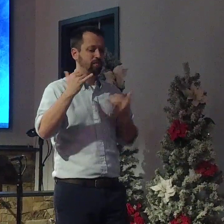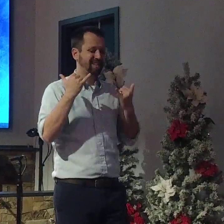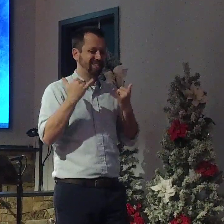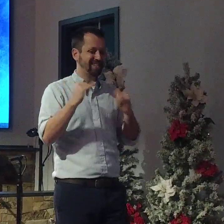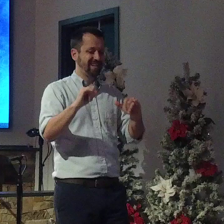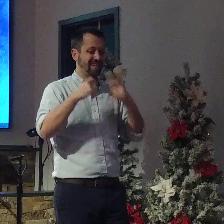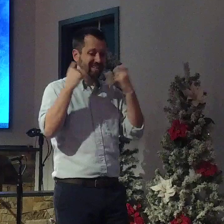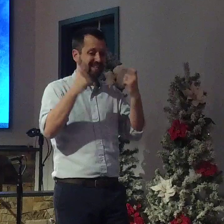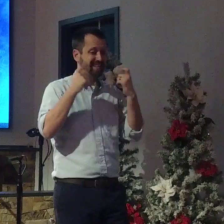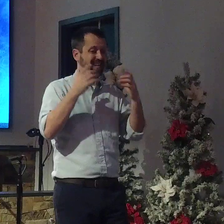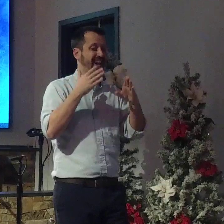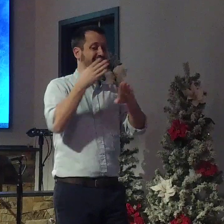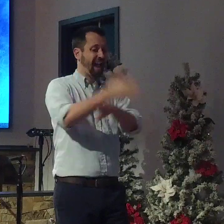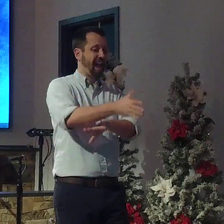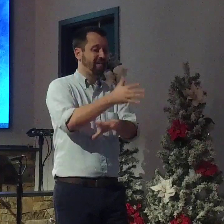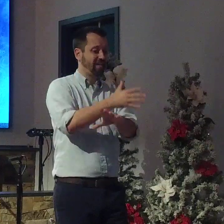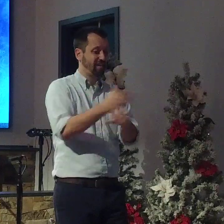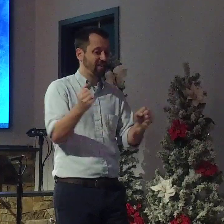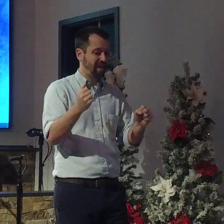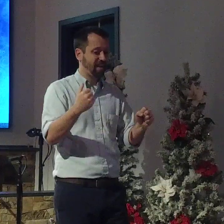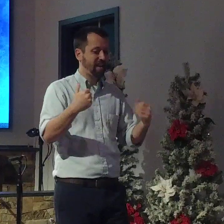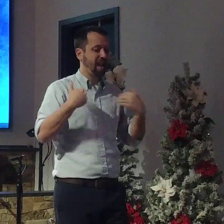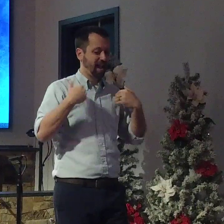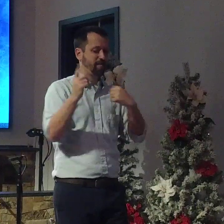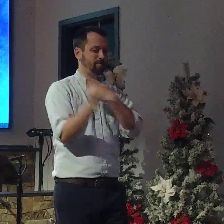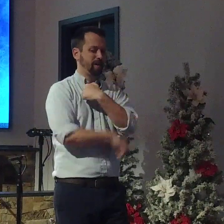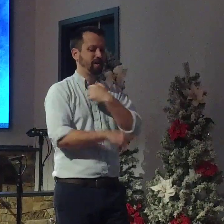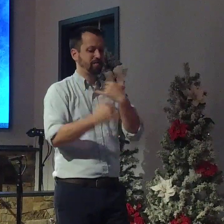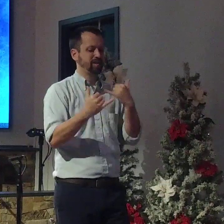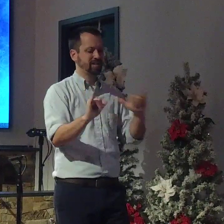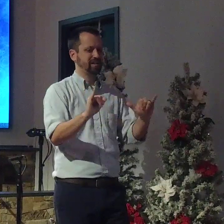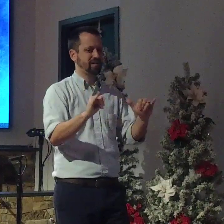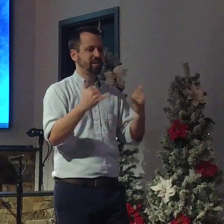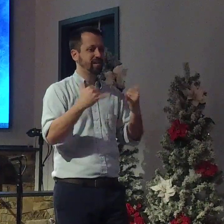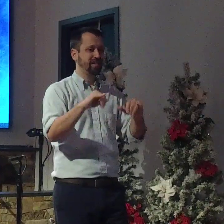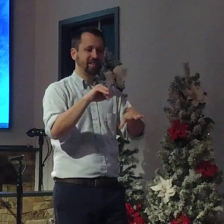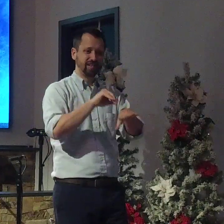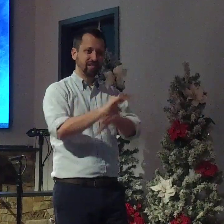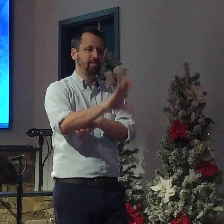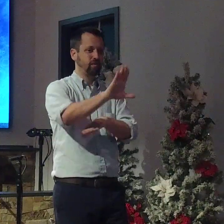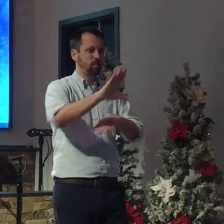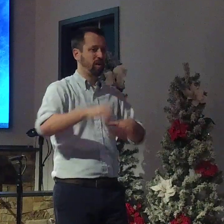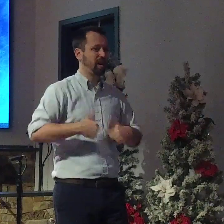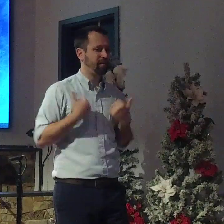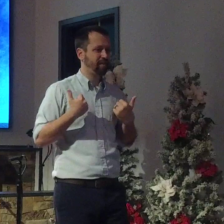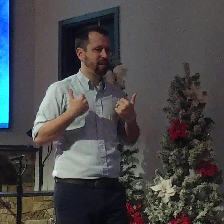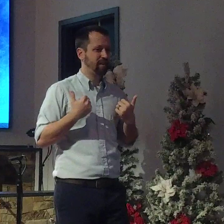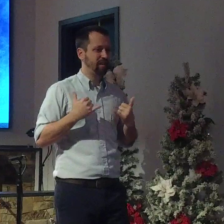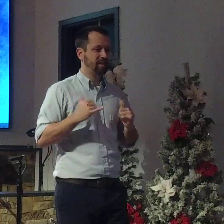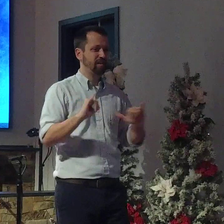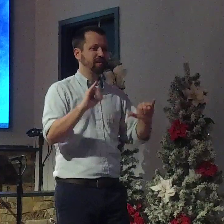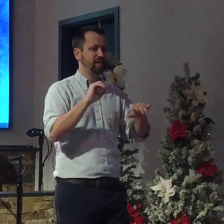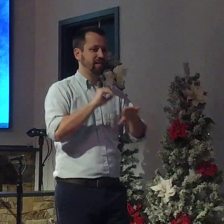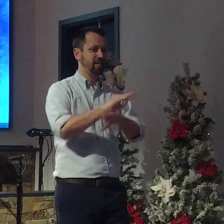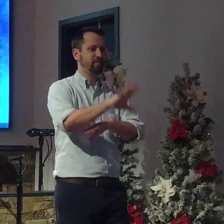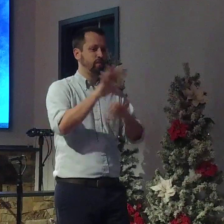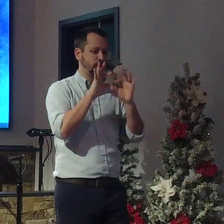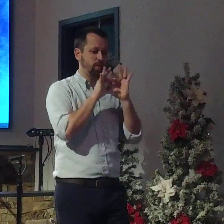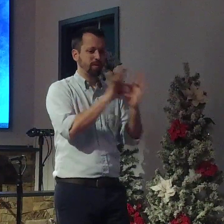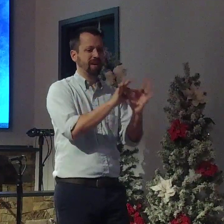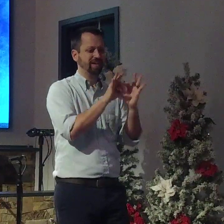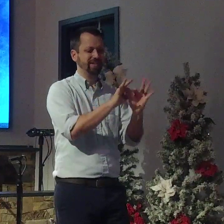of God resides in you. And as Paul told the church in Galatia, I tell you, the believers here in the church in Daytona